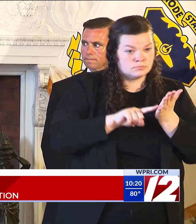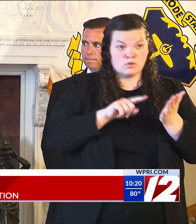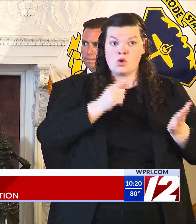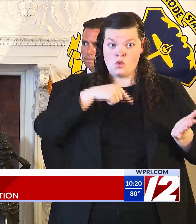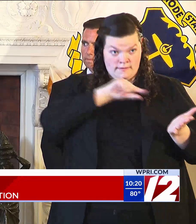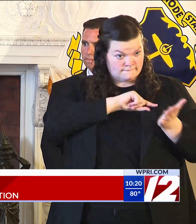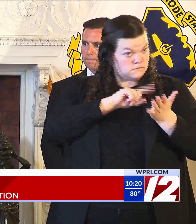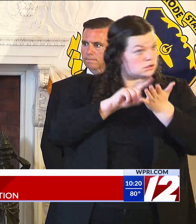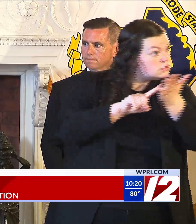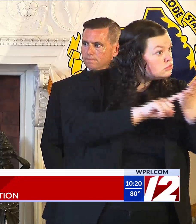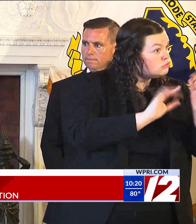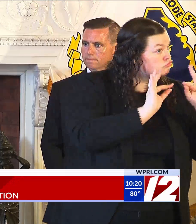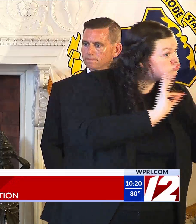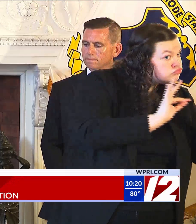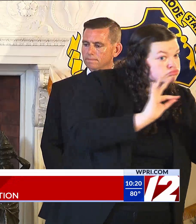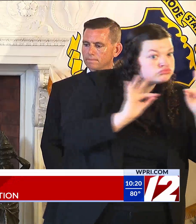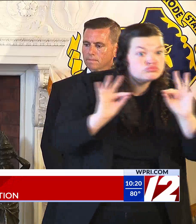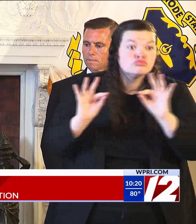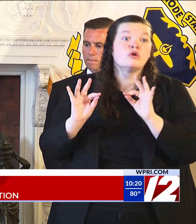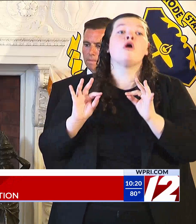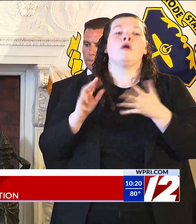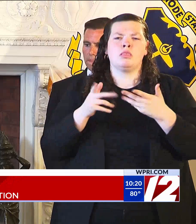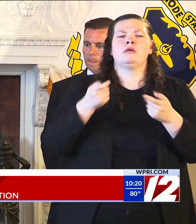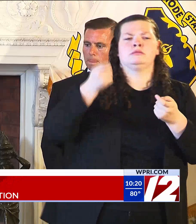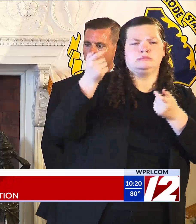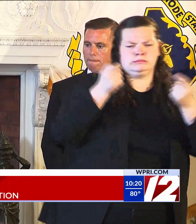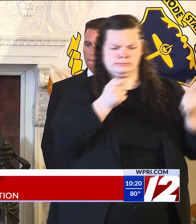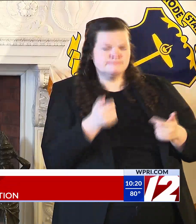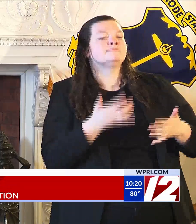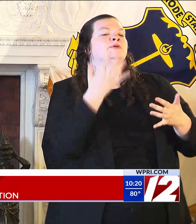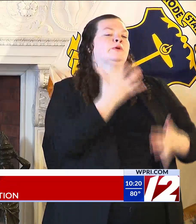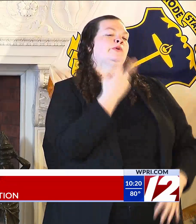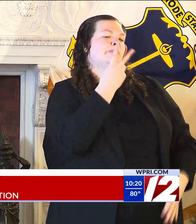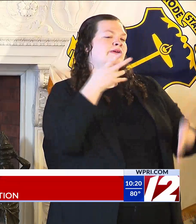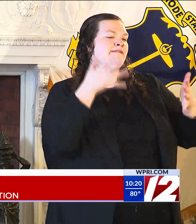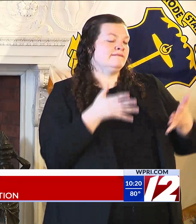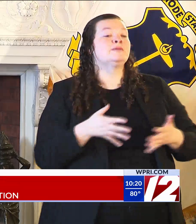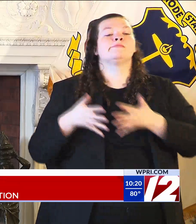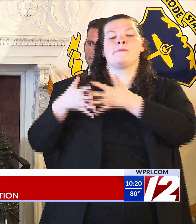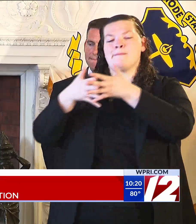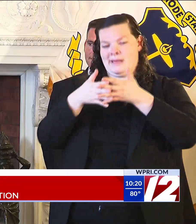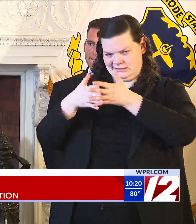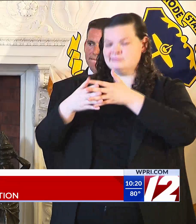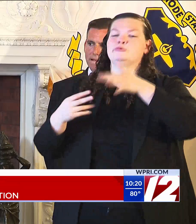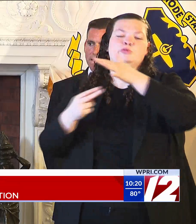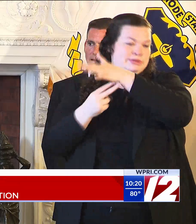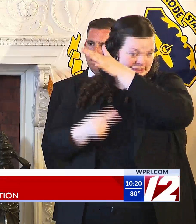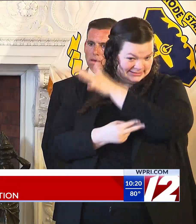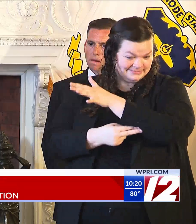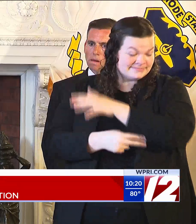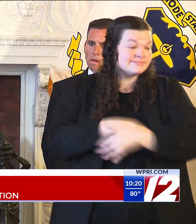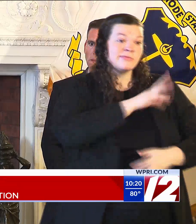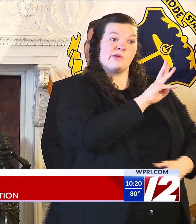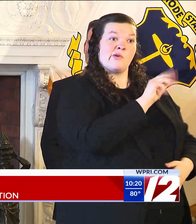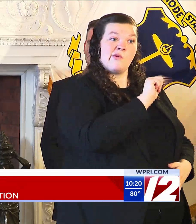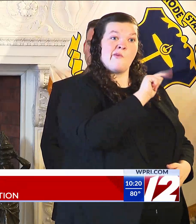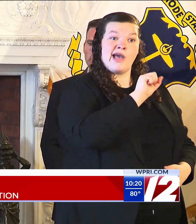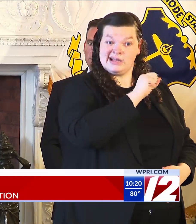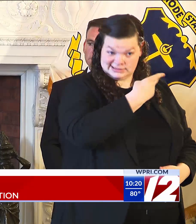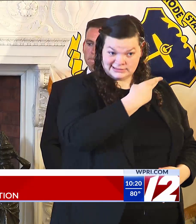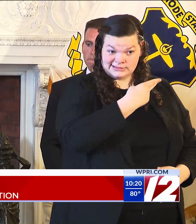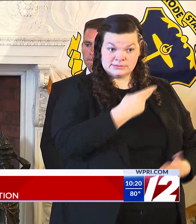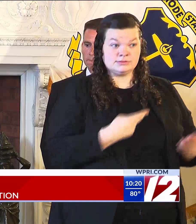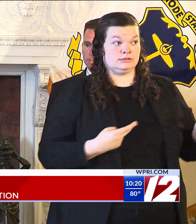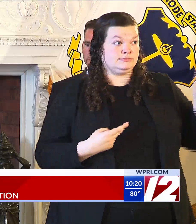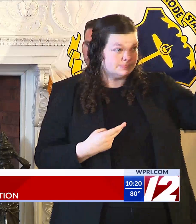Walsh. The RFP was posted as promised, and we hit all of the milestone